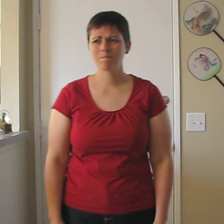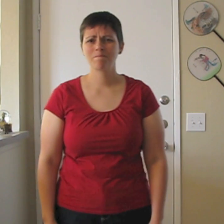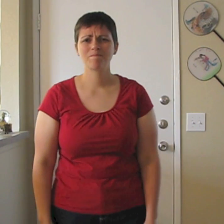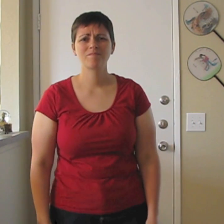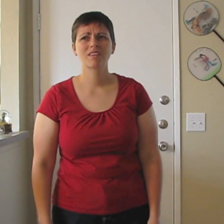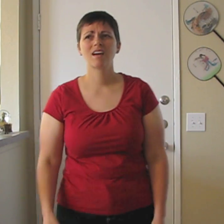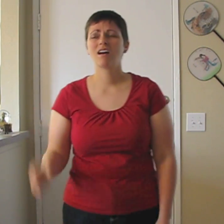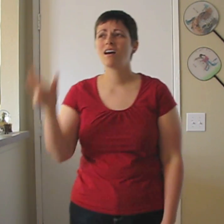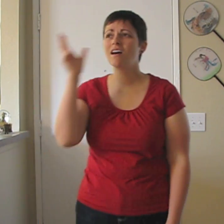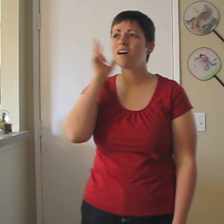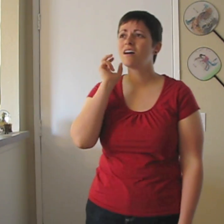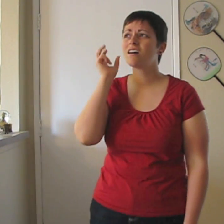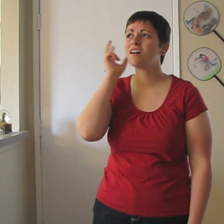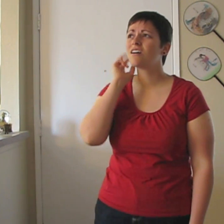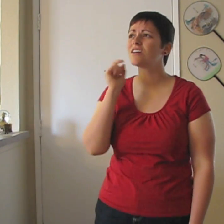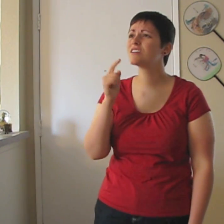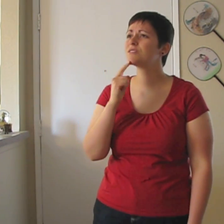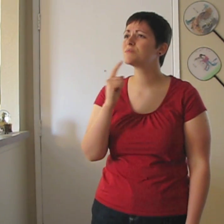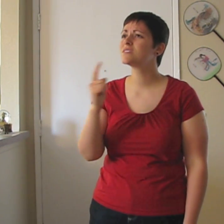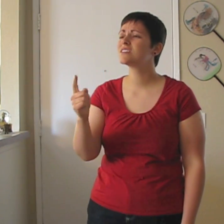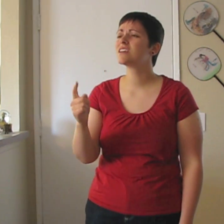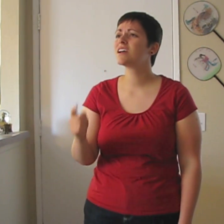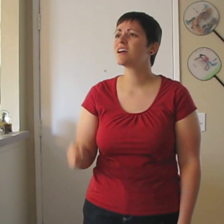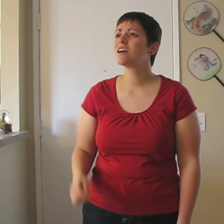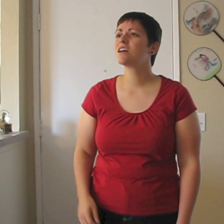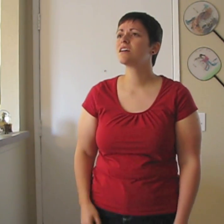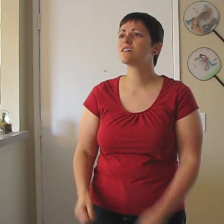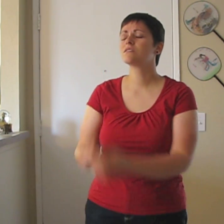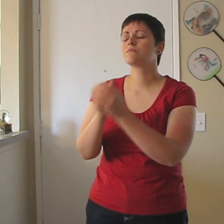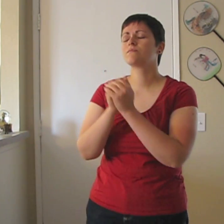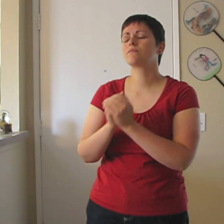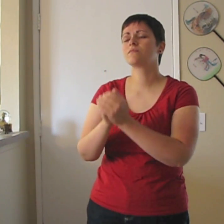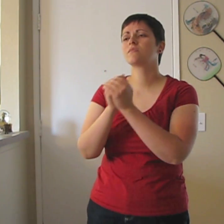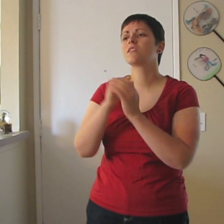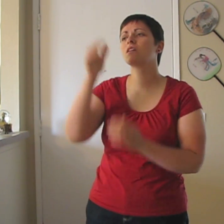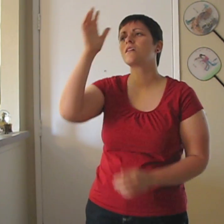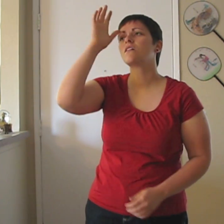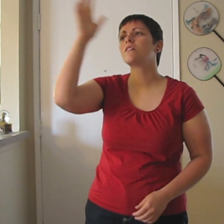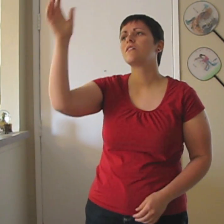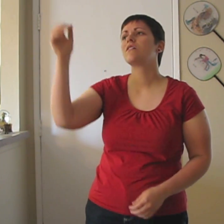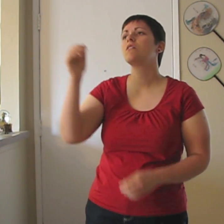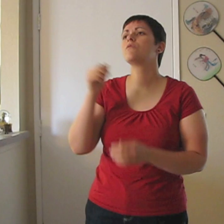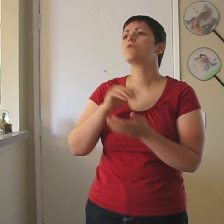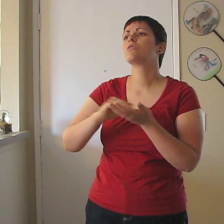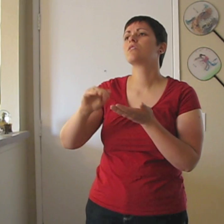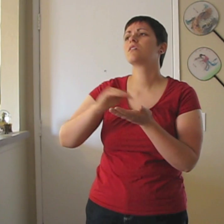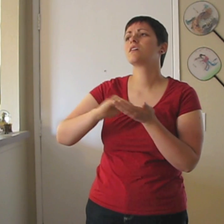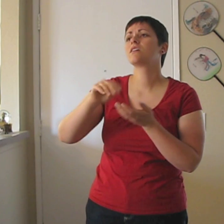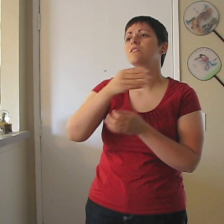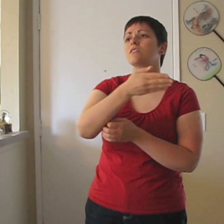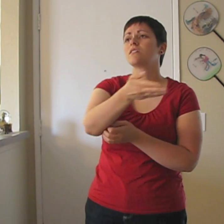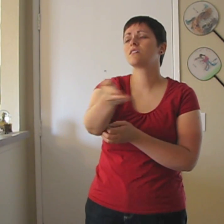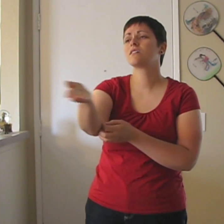hands. And yet upon the cross I heard him pray, Father,